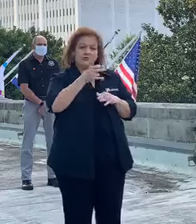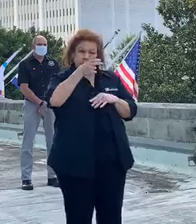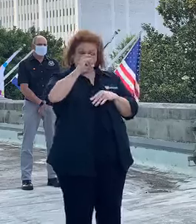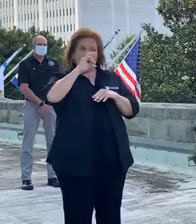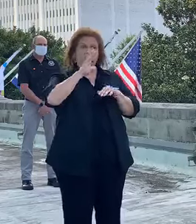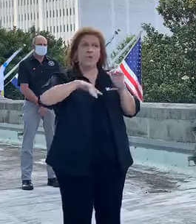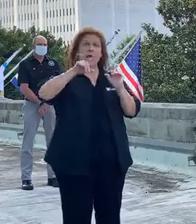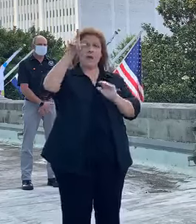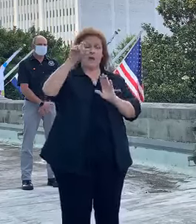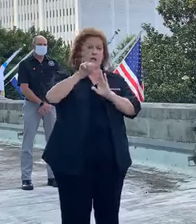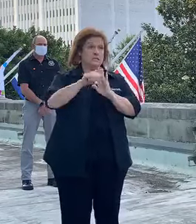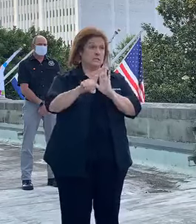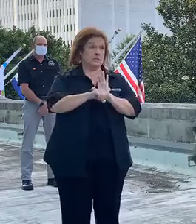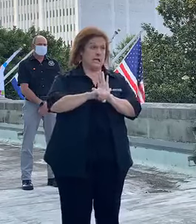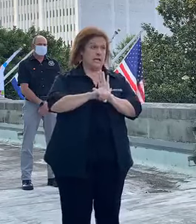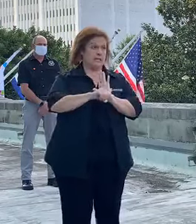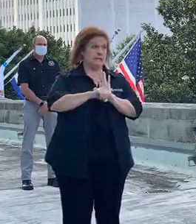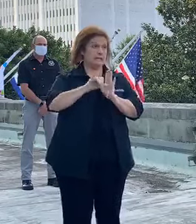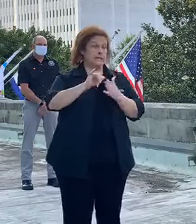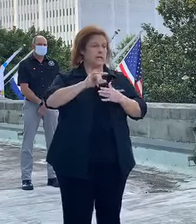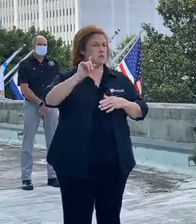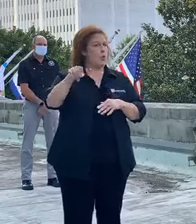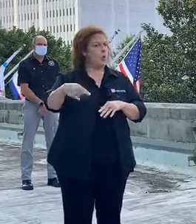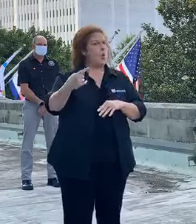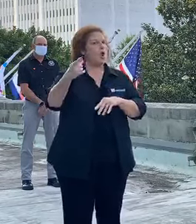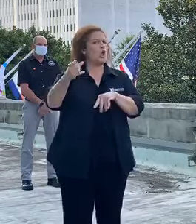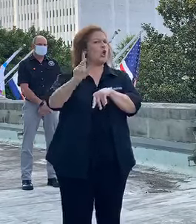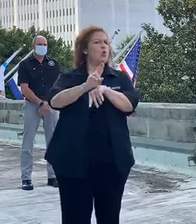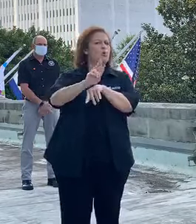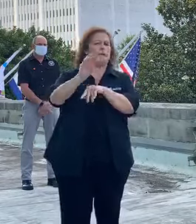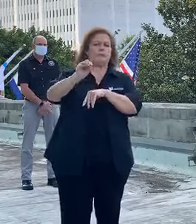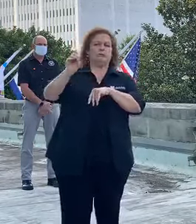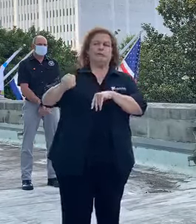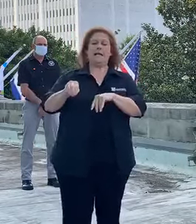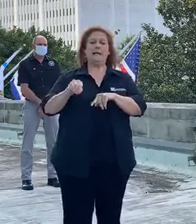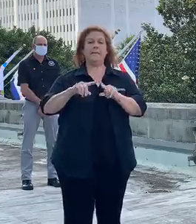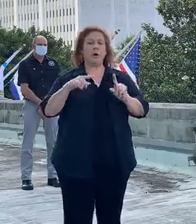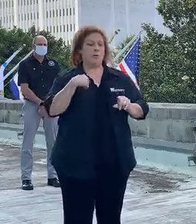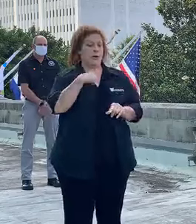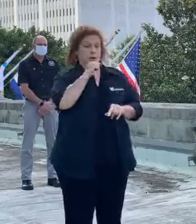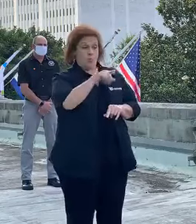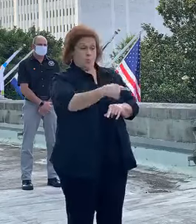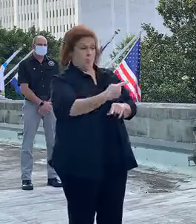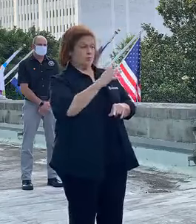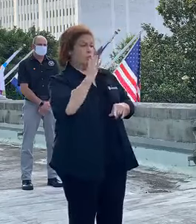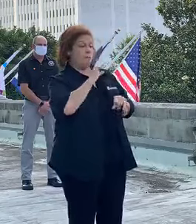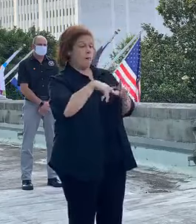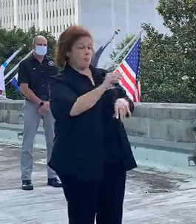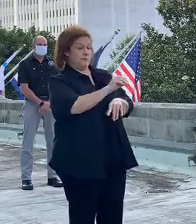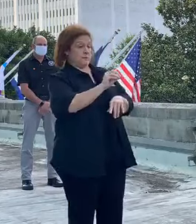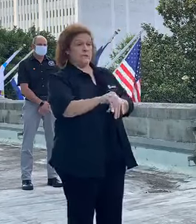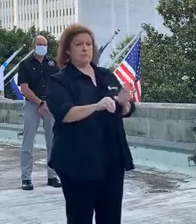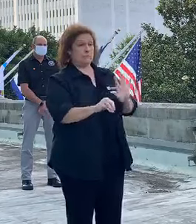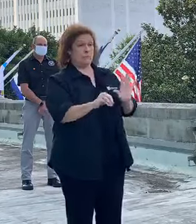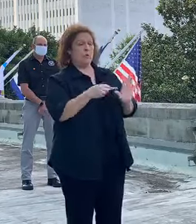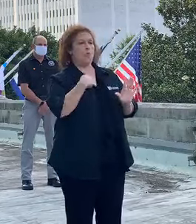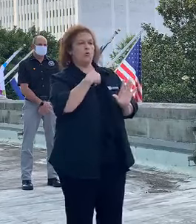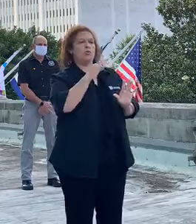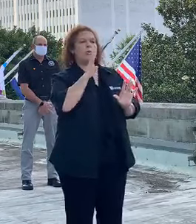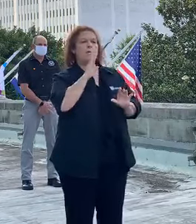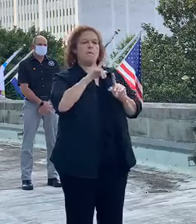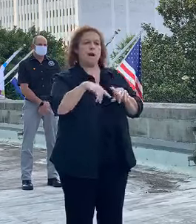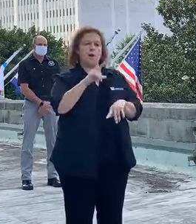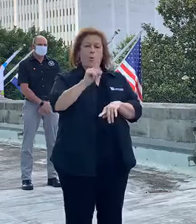state guidance, which only uses the percentage. So we're not just limiting it to the percentage. We're saying